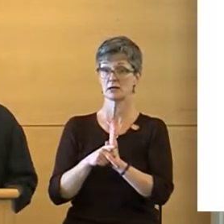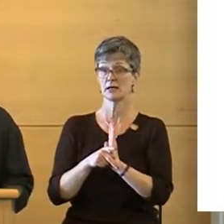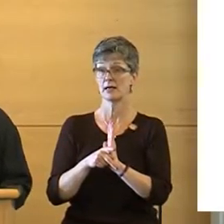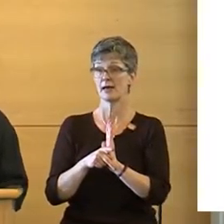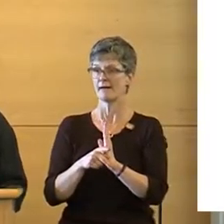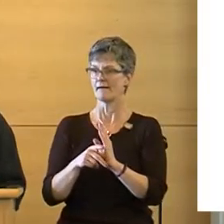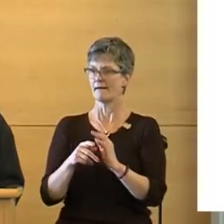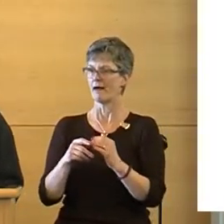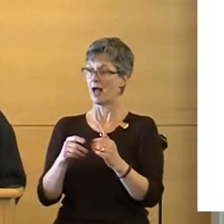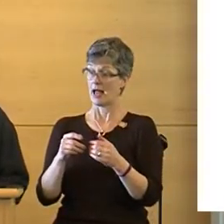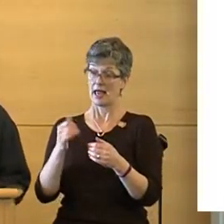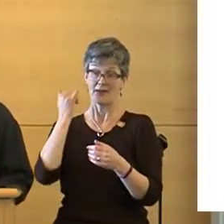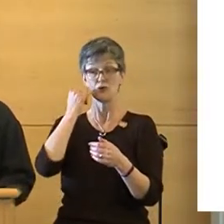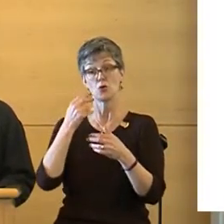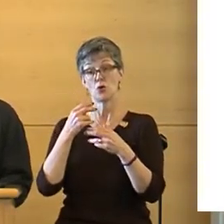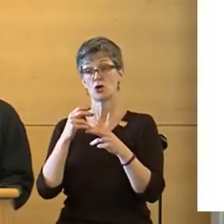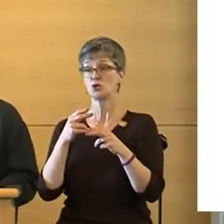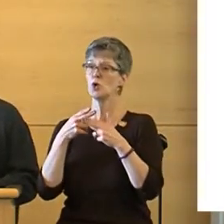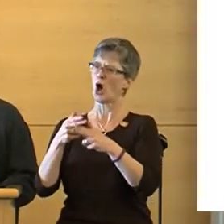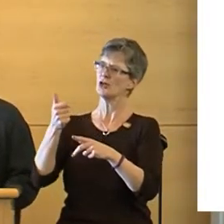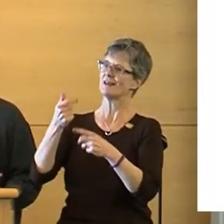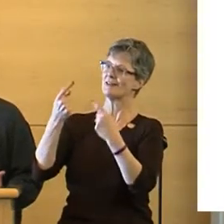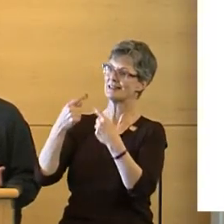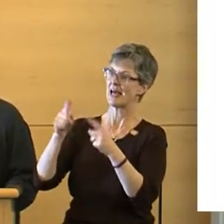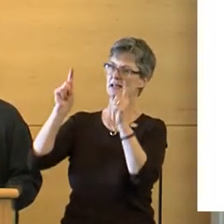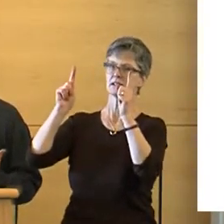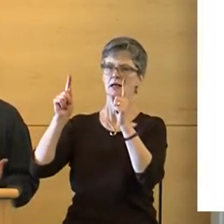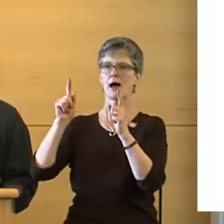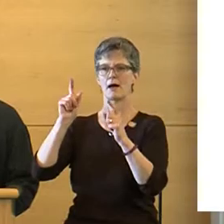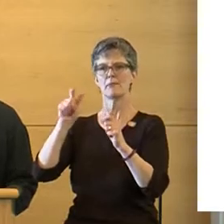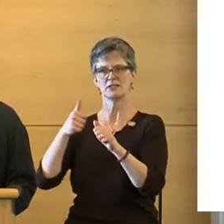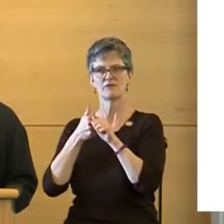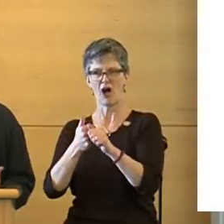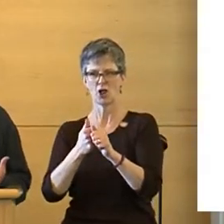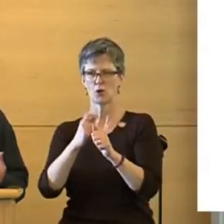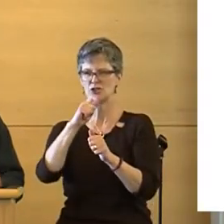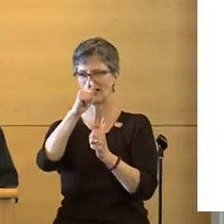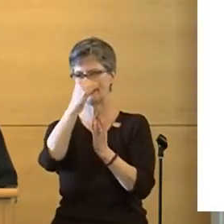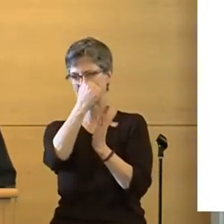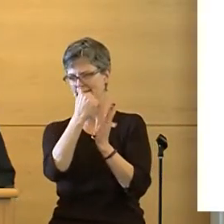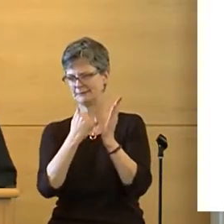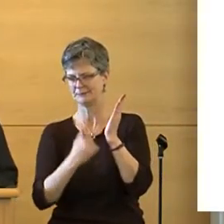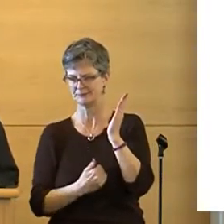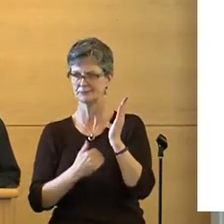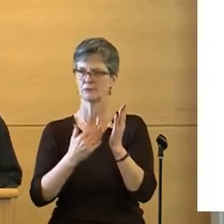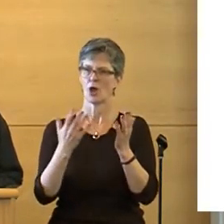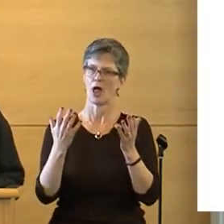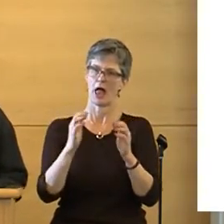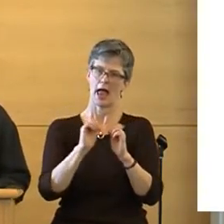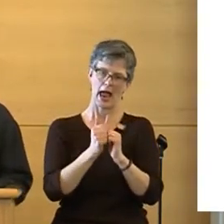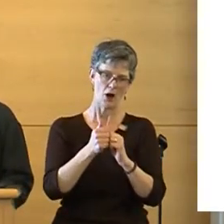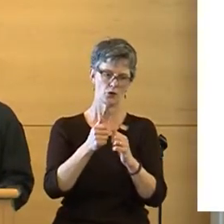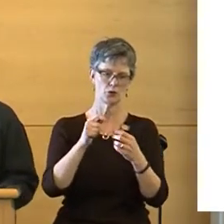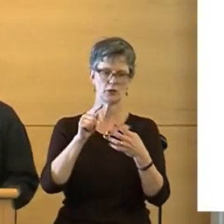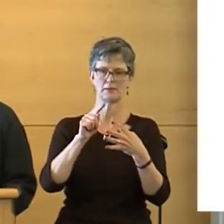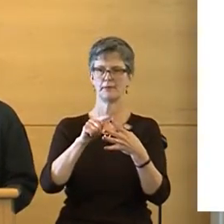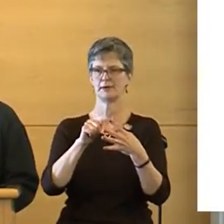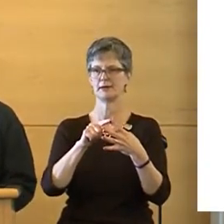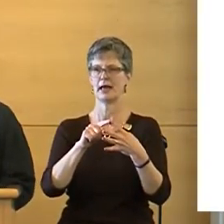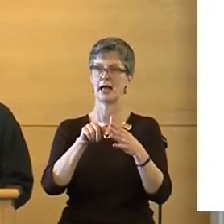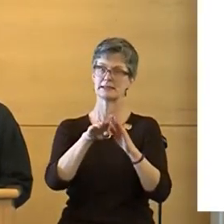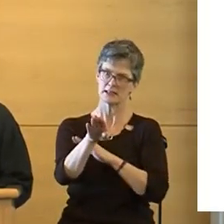to sort of transform themselves regardless of what sort of tools people are using. And so within these four